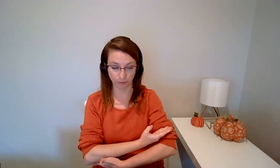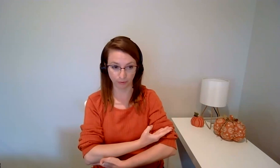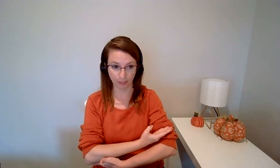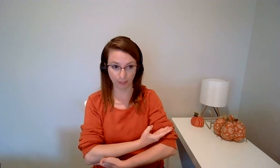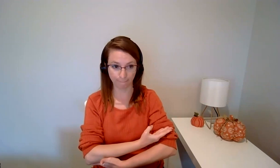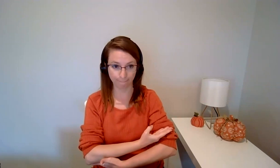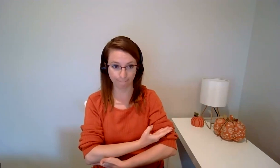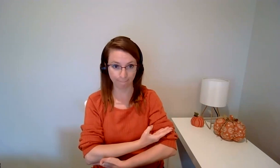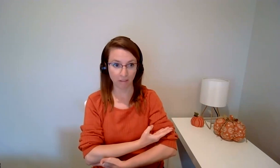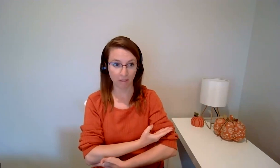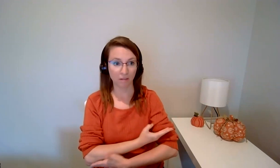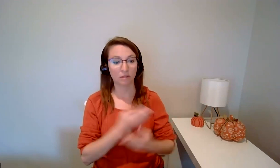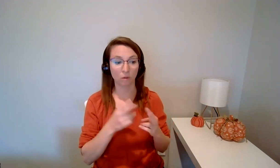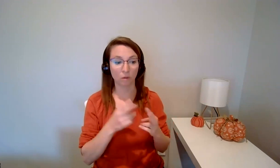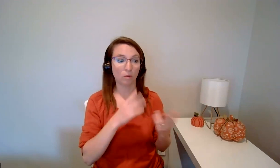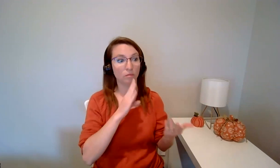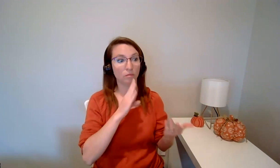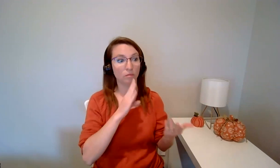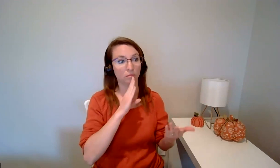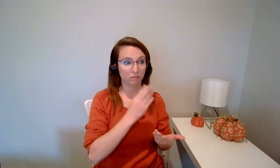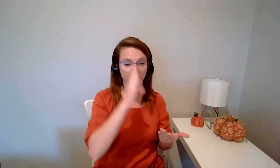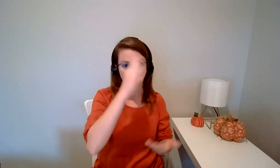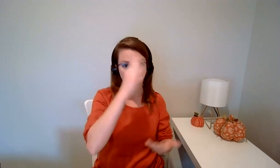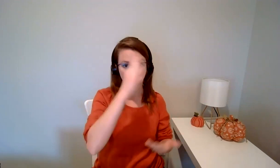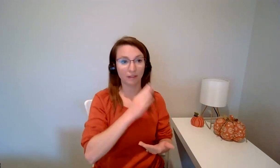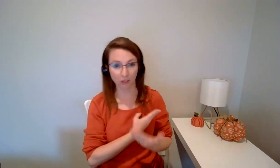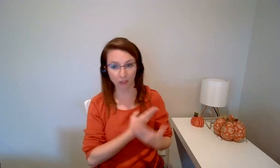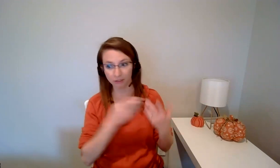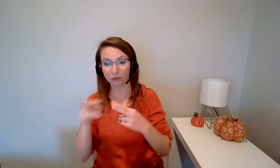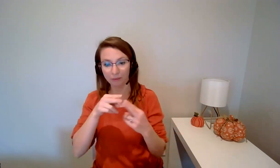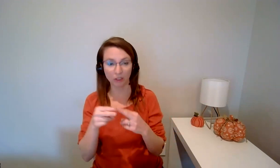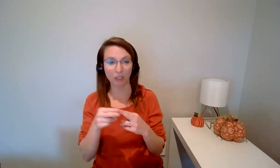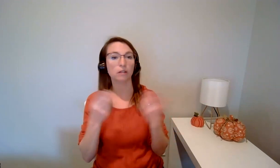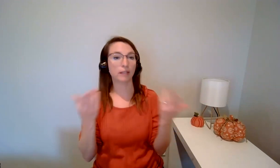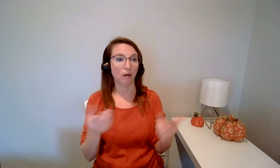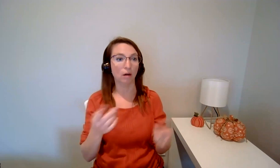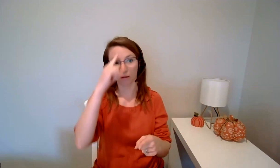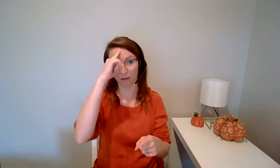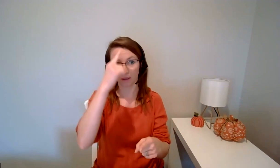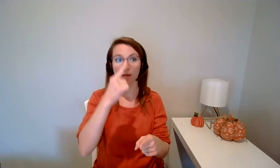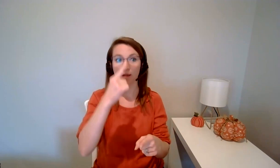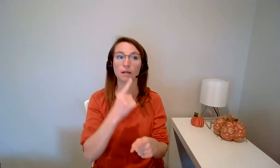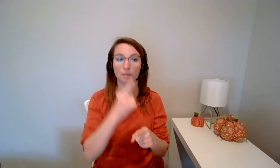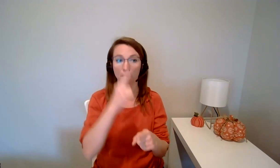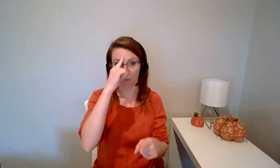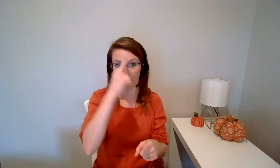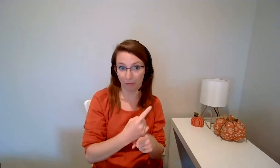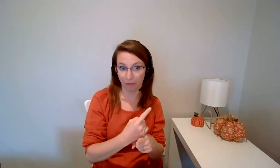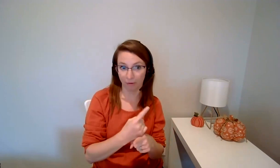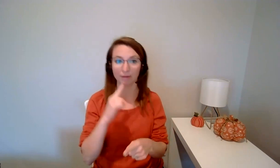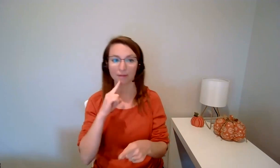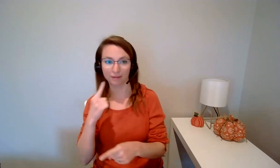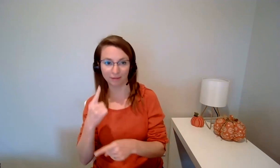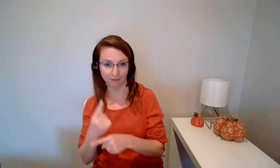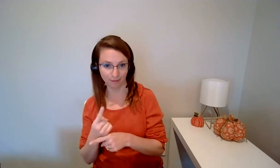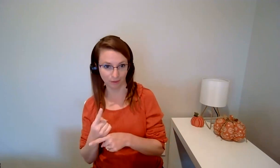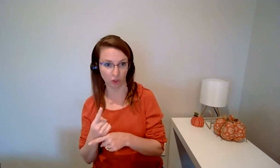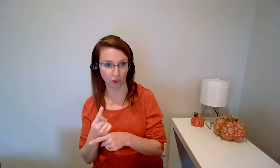All right. So son and daughter to each other, they are brother and